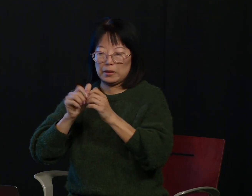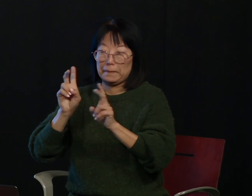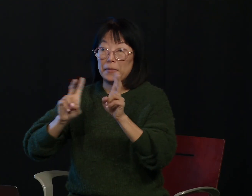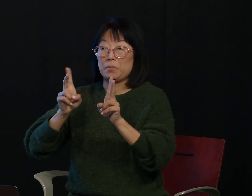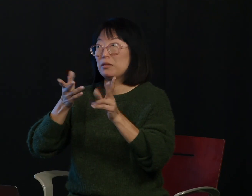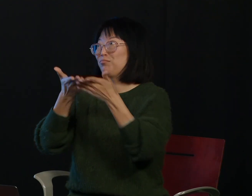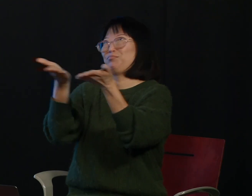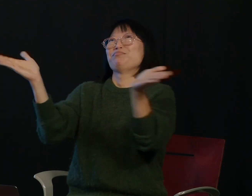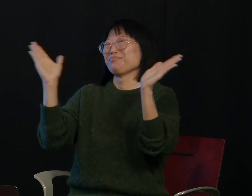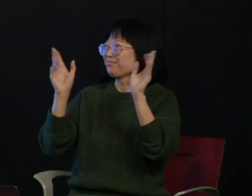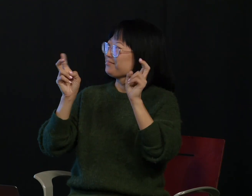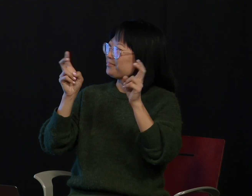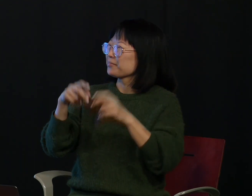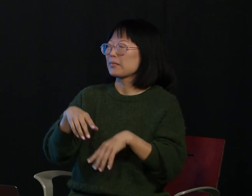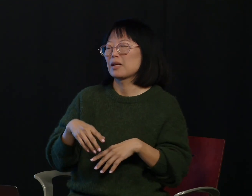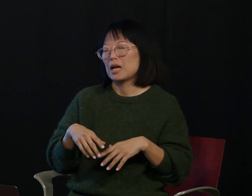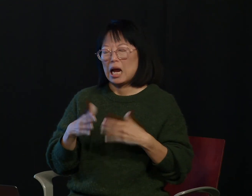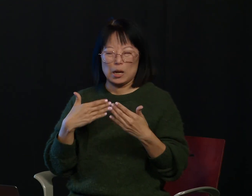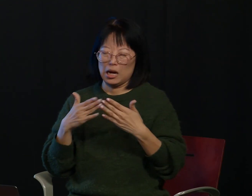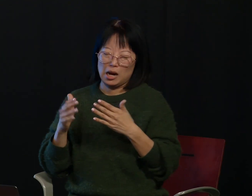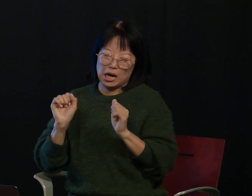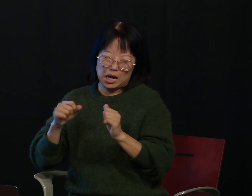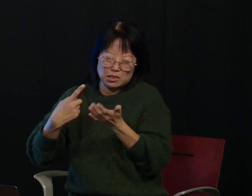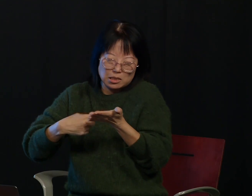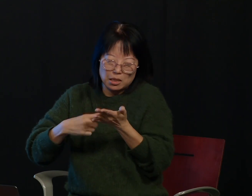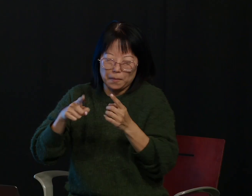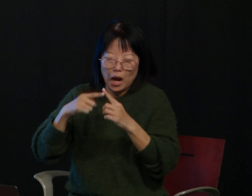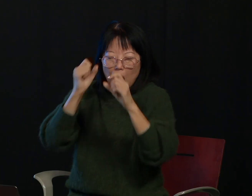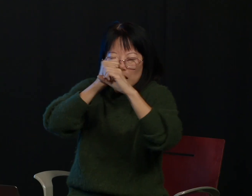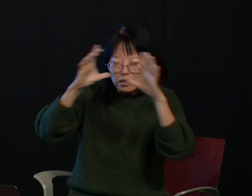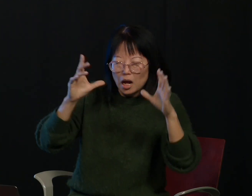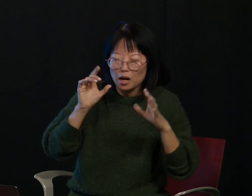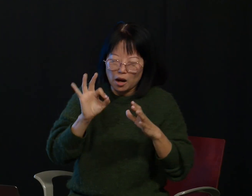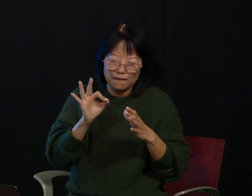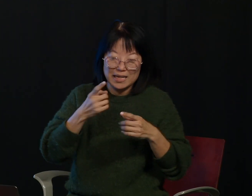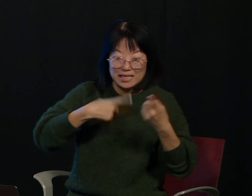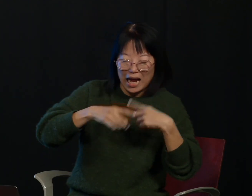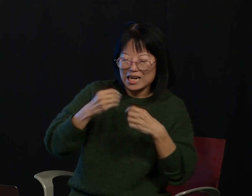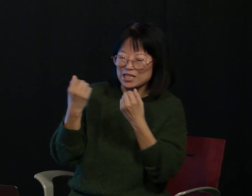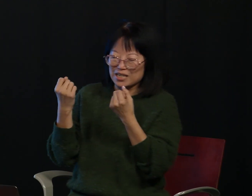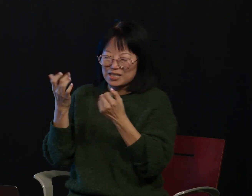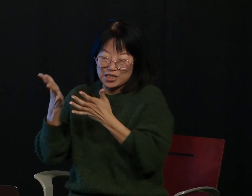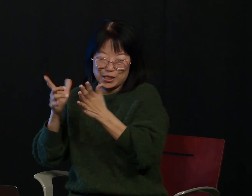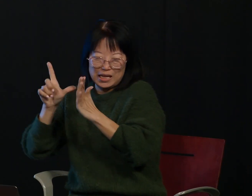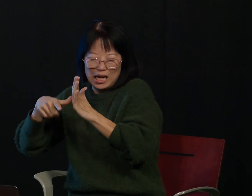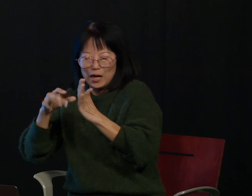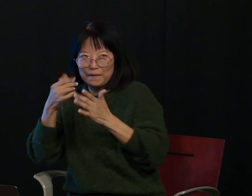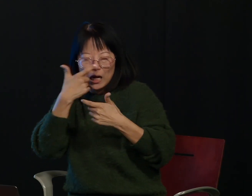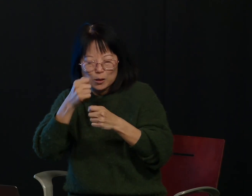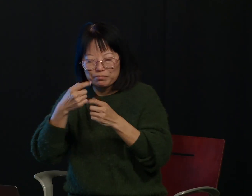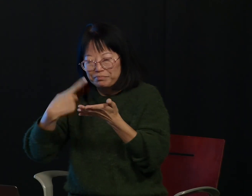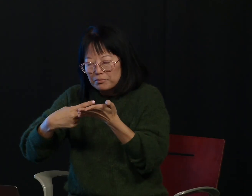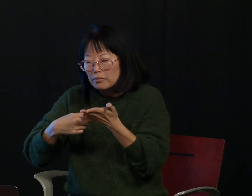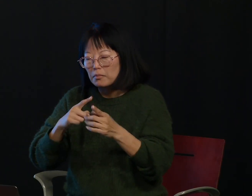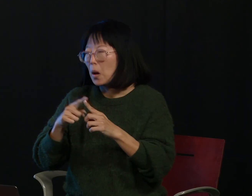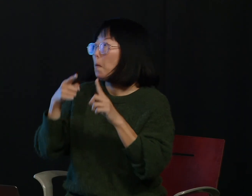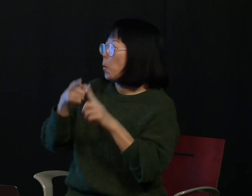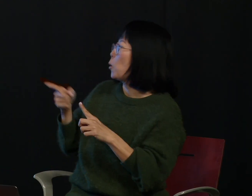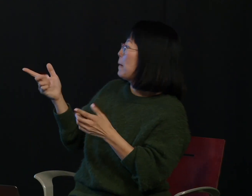in some ways. But we can talk about ideologies of signing and gesture later on if you're interested. The point is